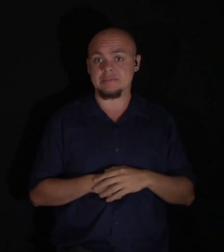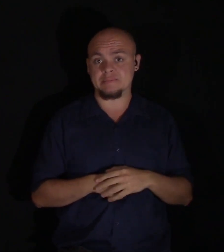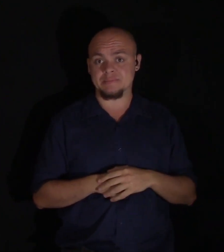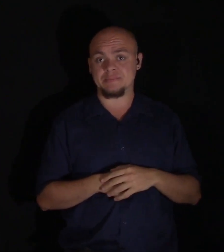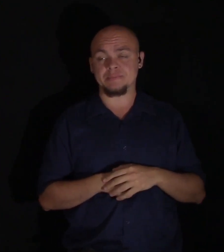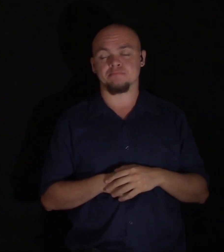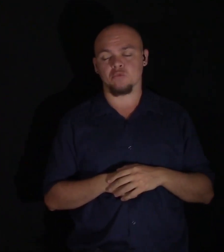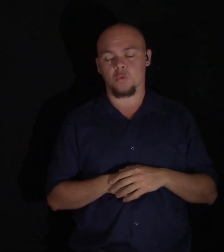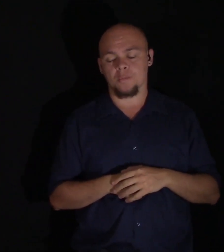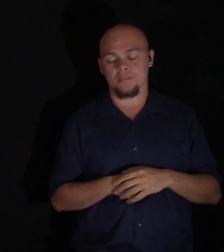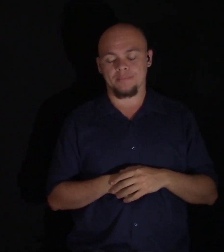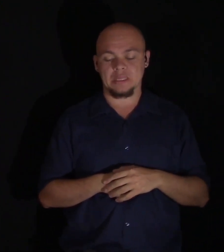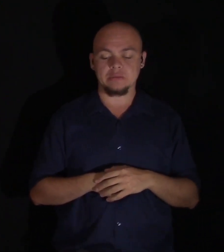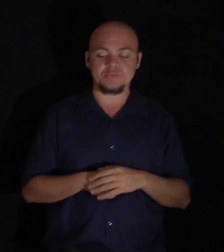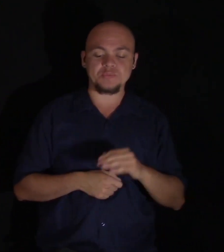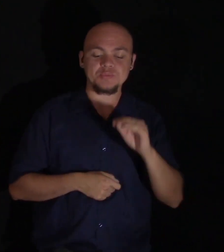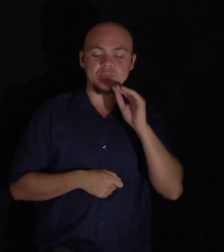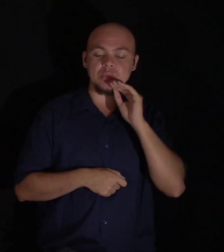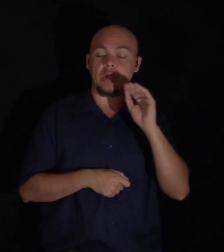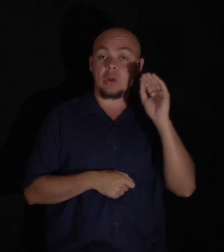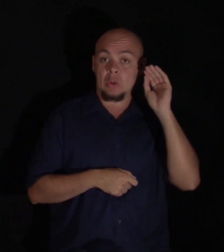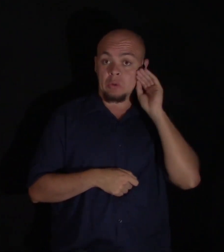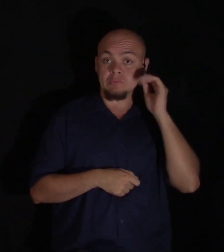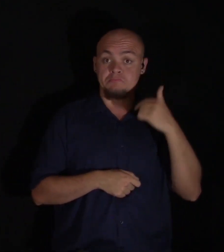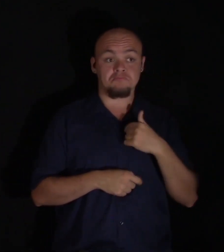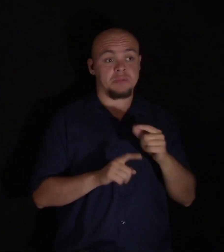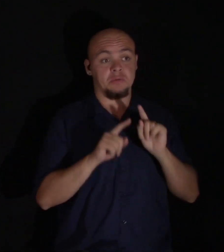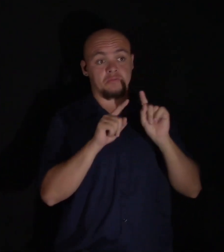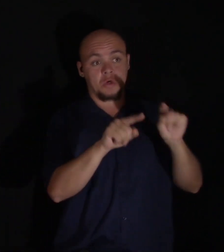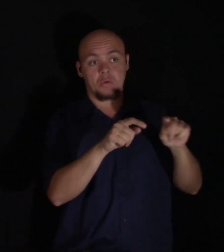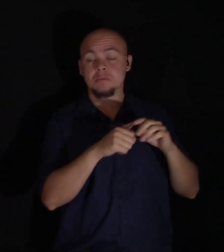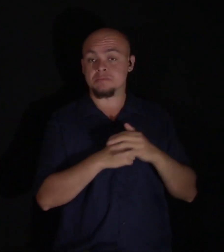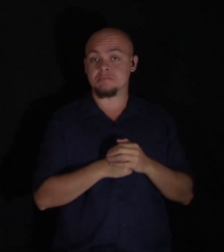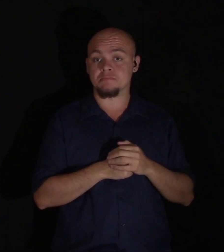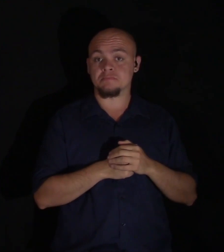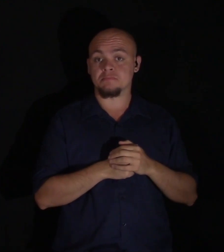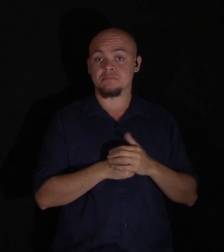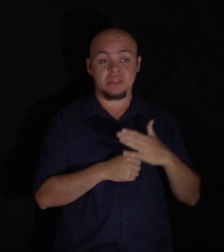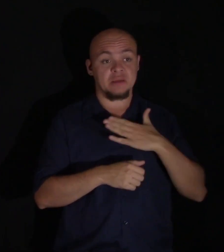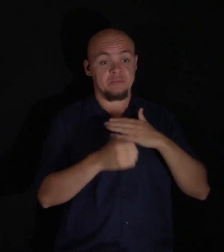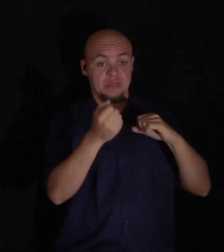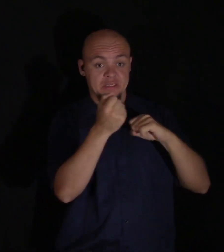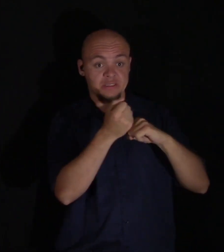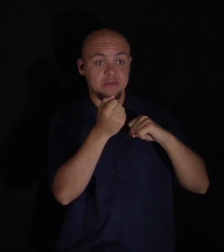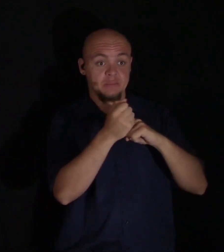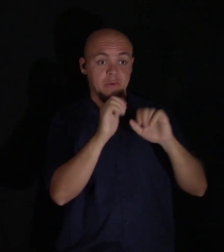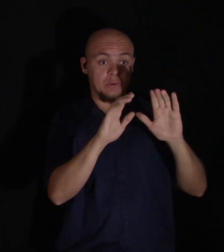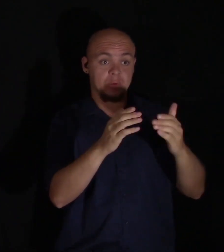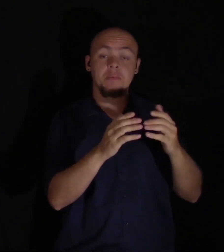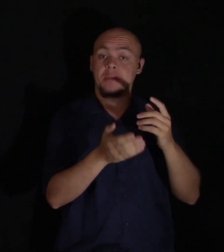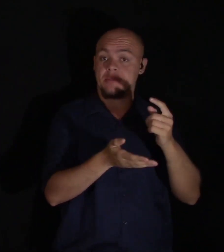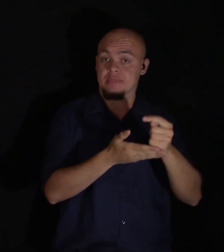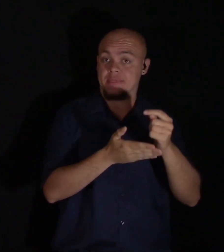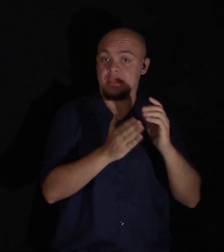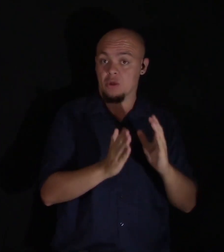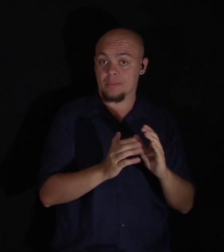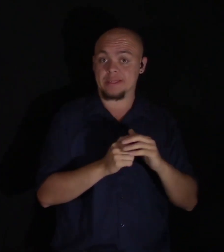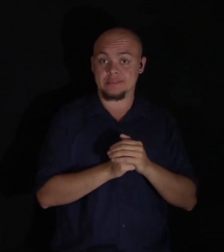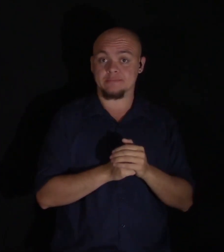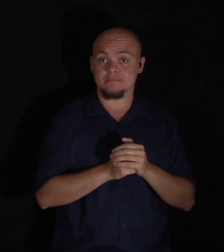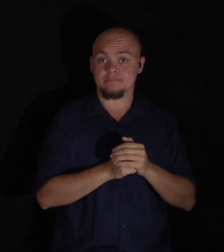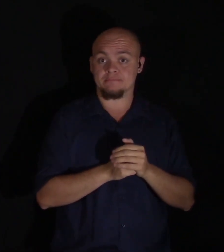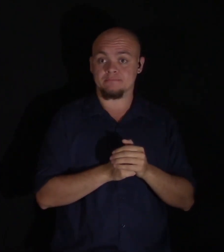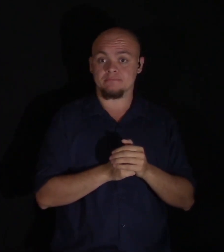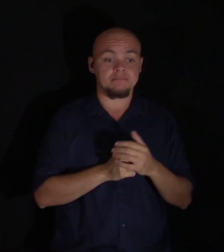So I went home to see my support group and therapist because I am